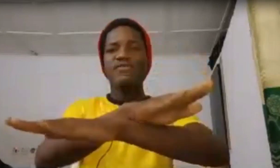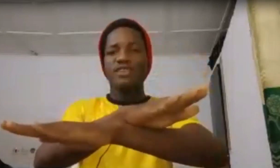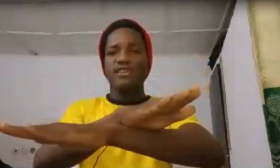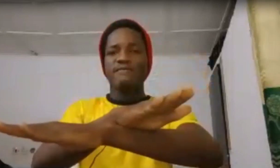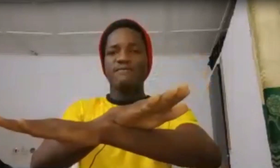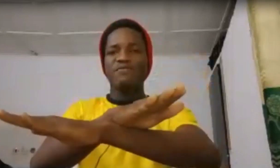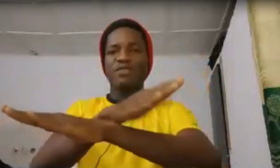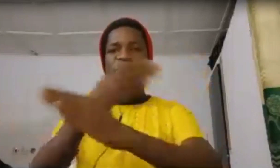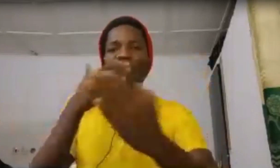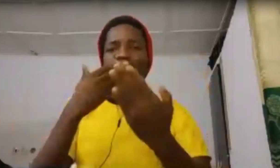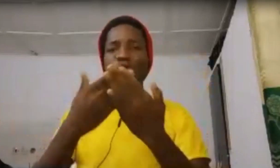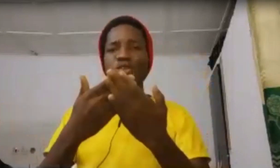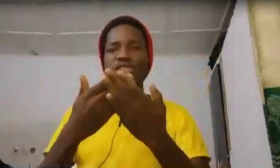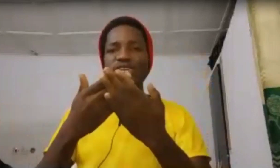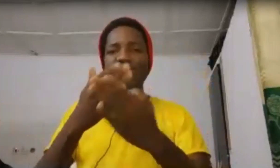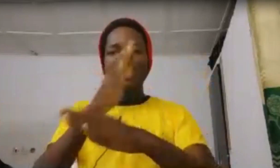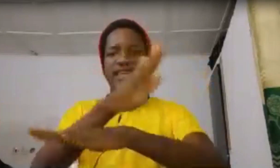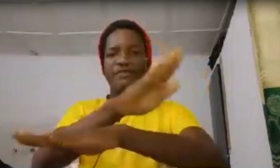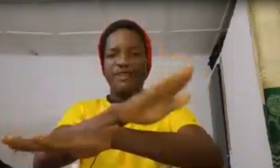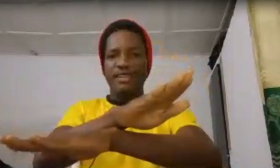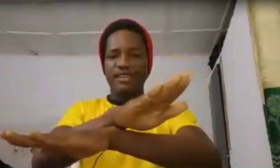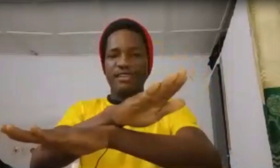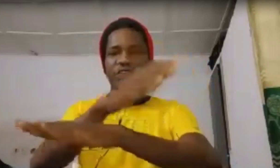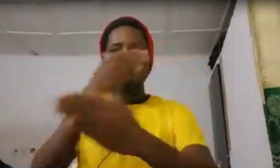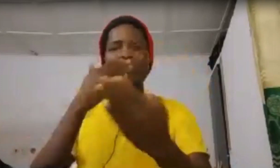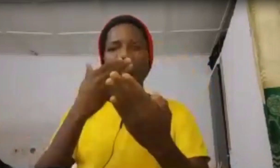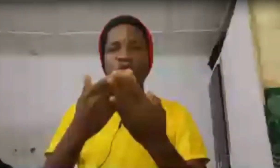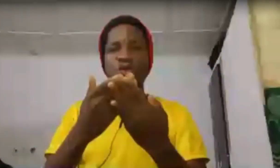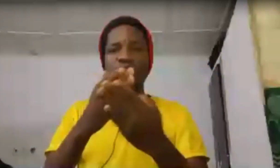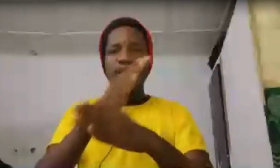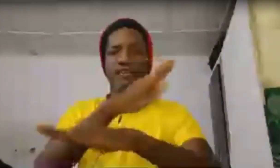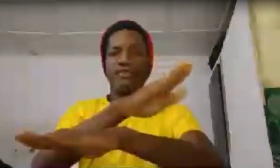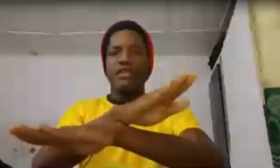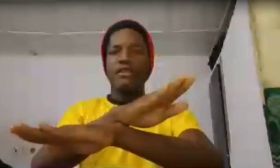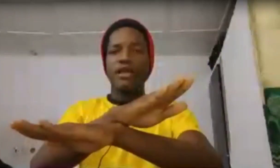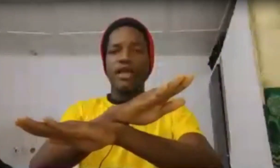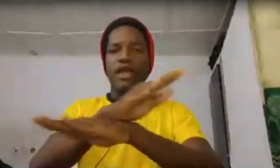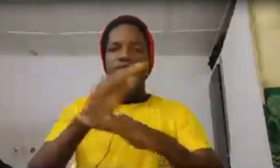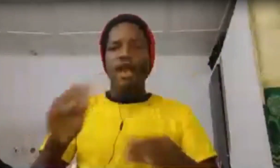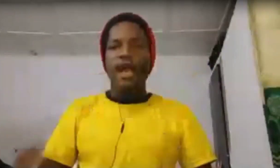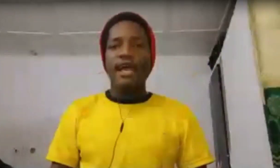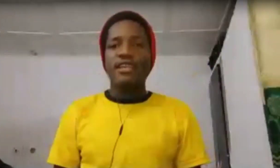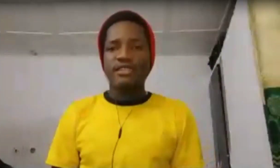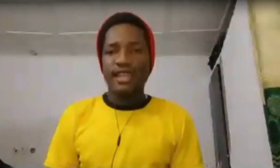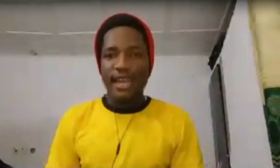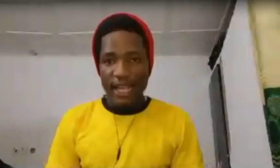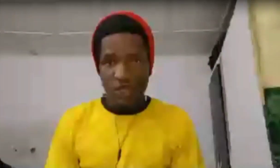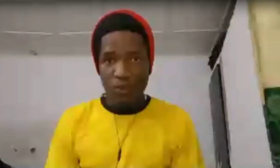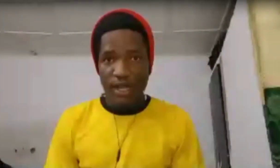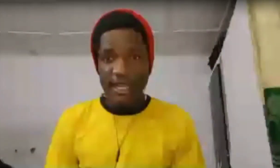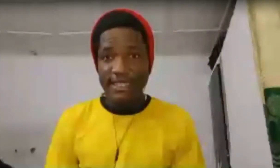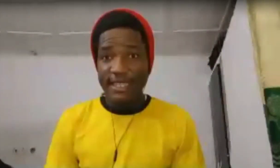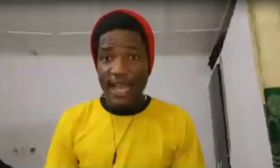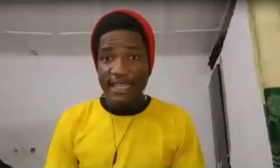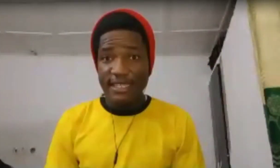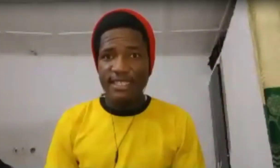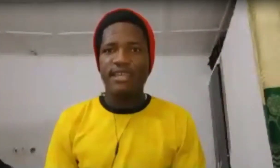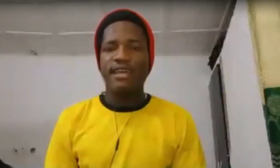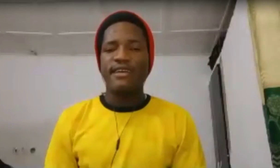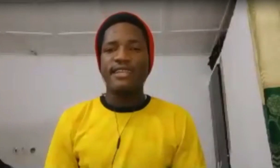evening. Good evening. Good evening. And the last one is night.